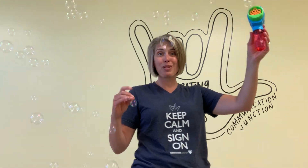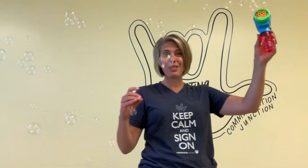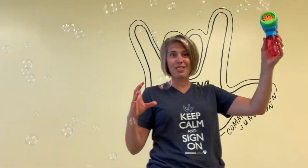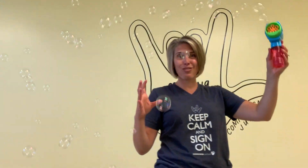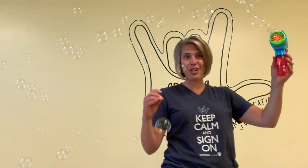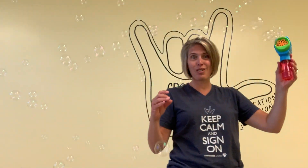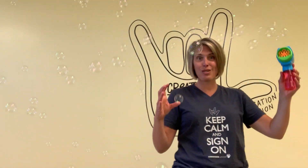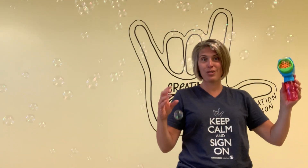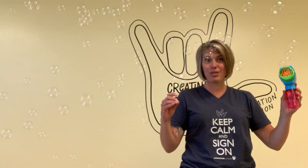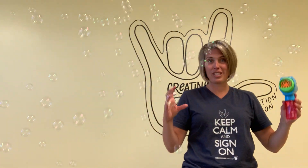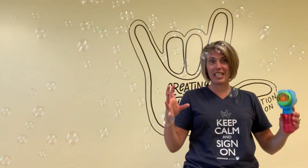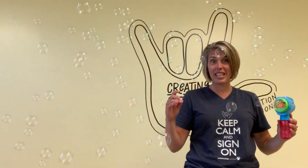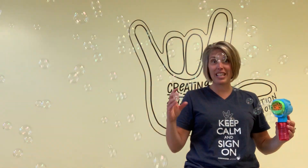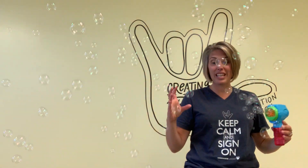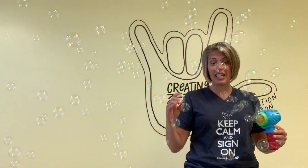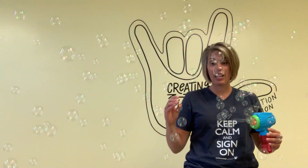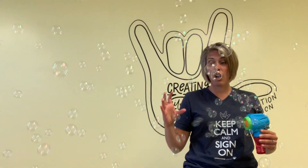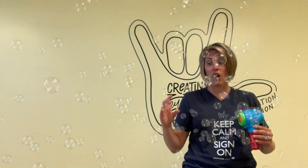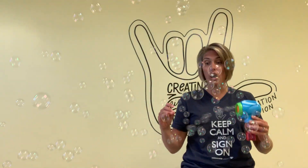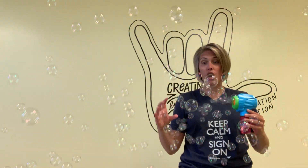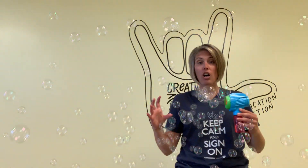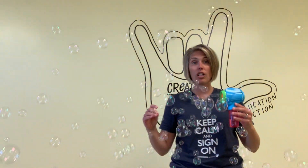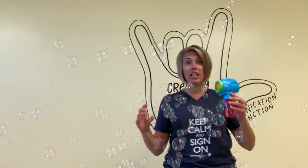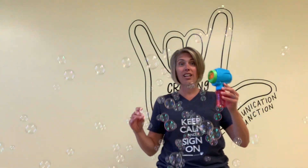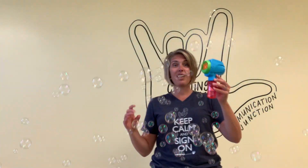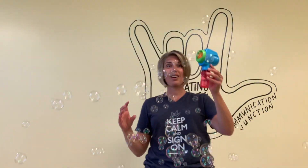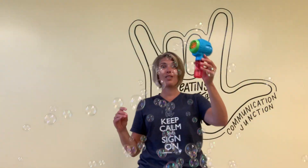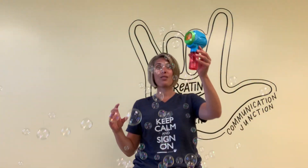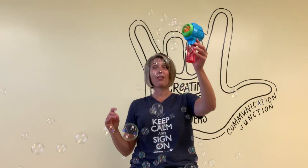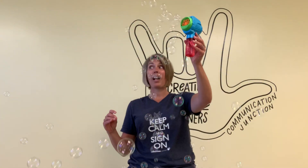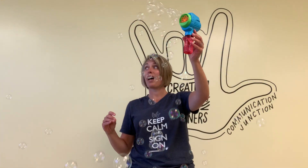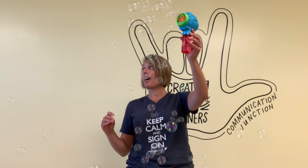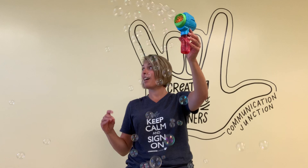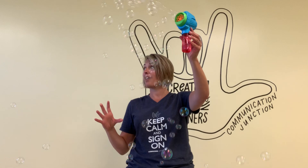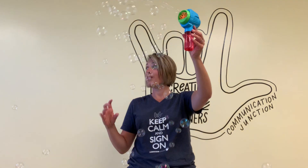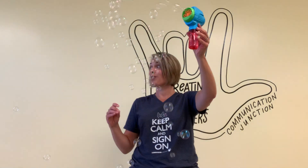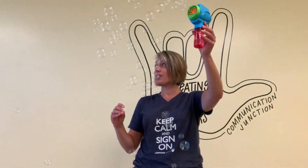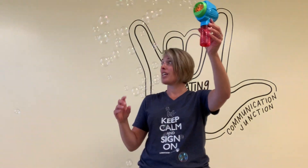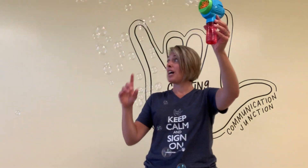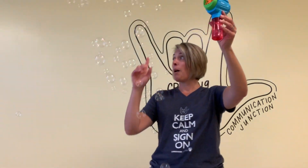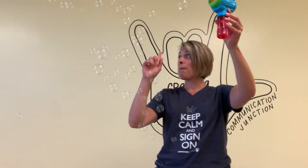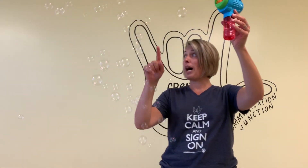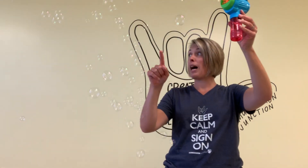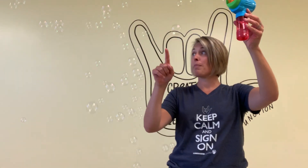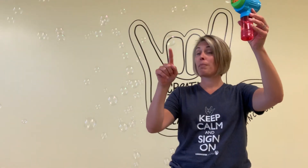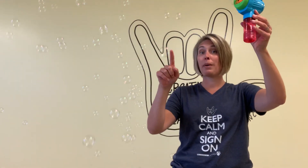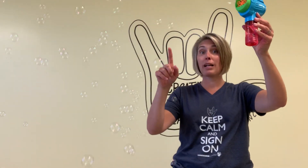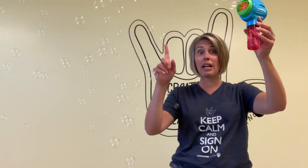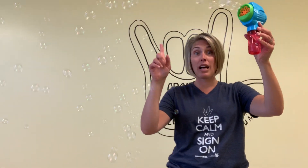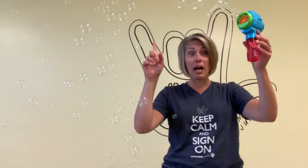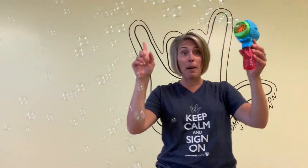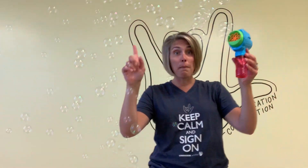Bubbles floating all around. Pop,